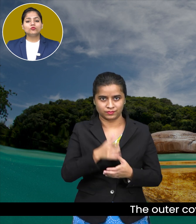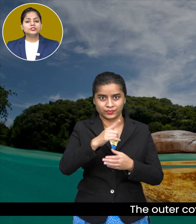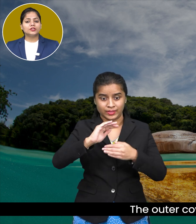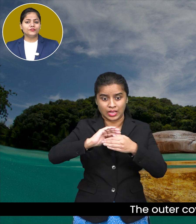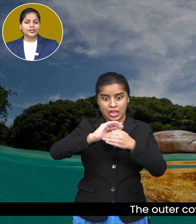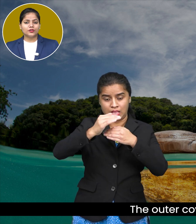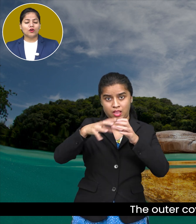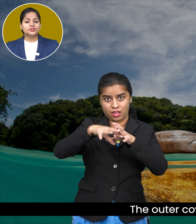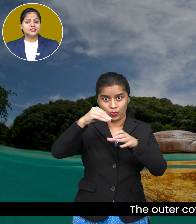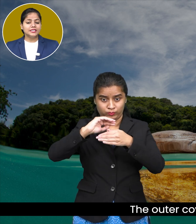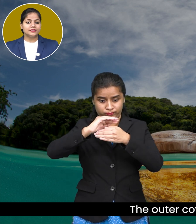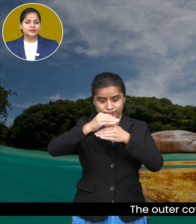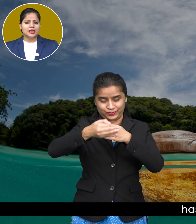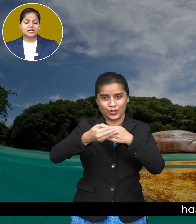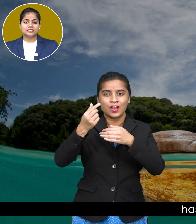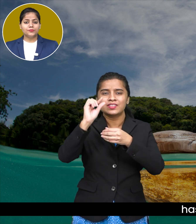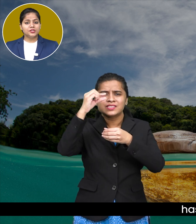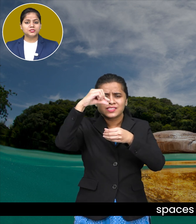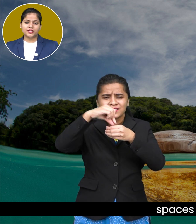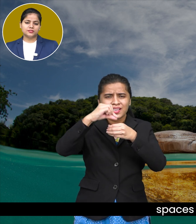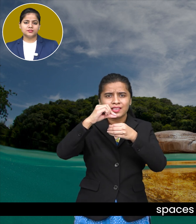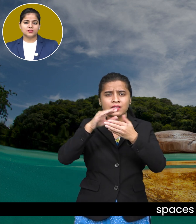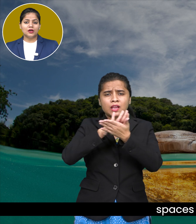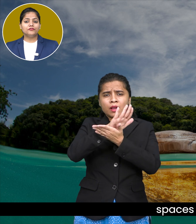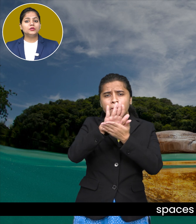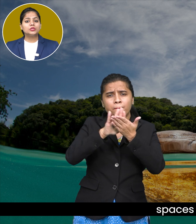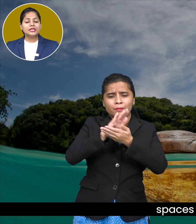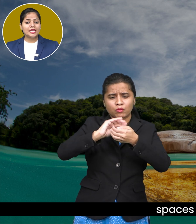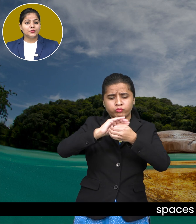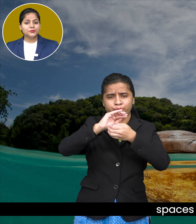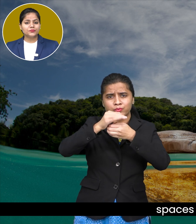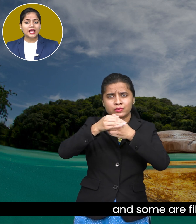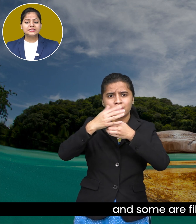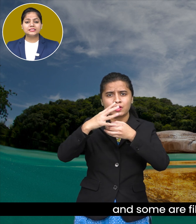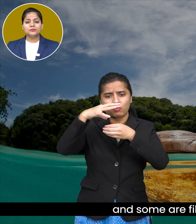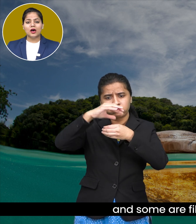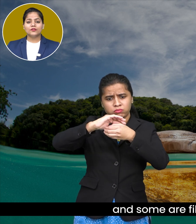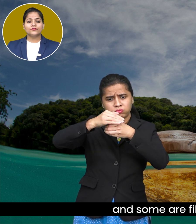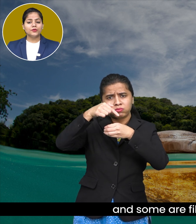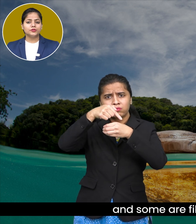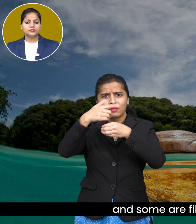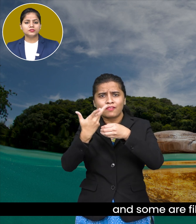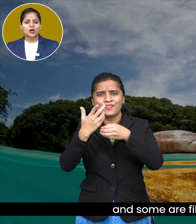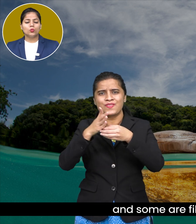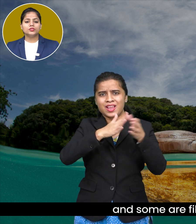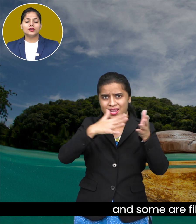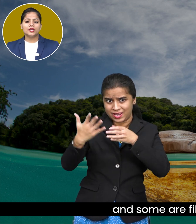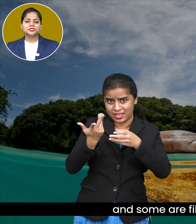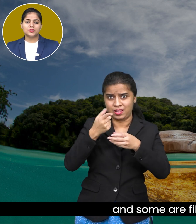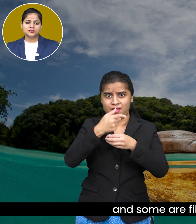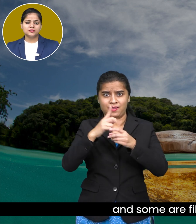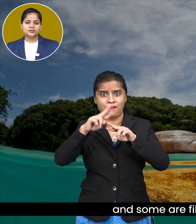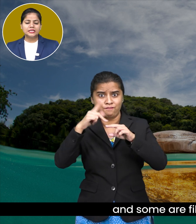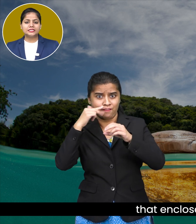The outer covering of the seed has empty spaces filled with air, and some are fibrous with the